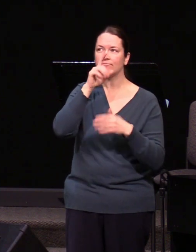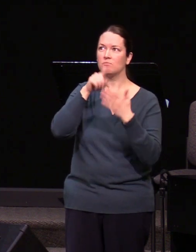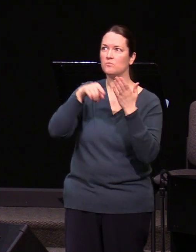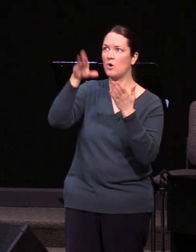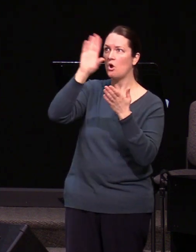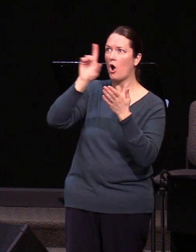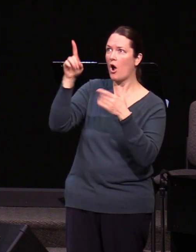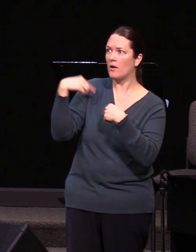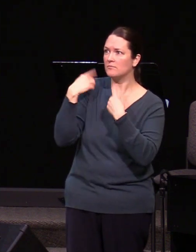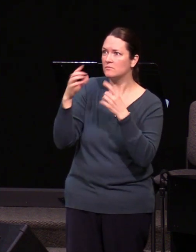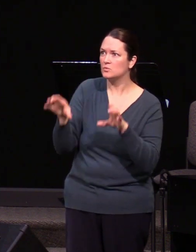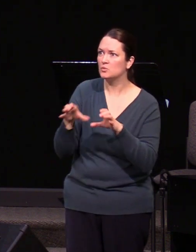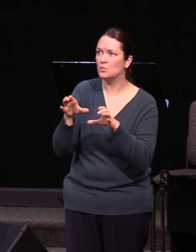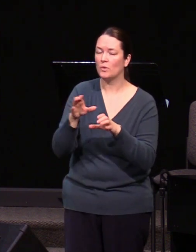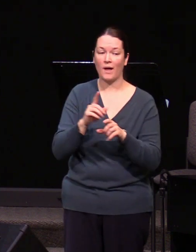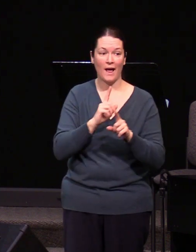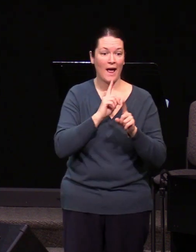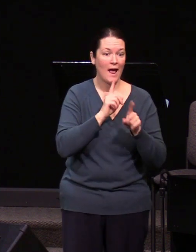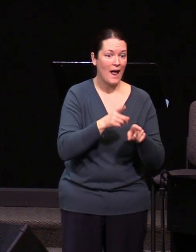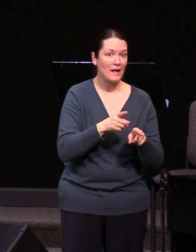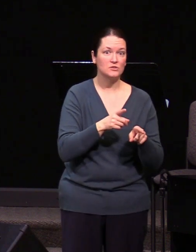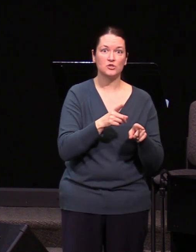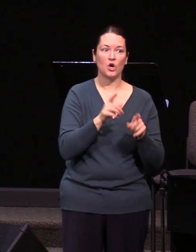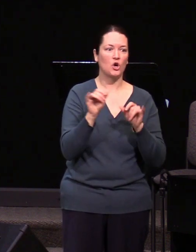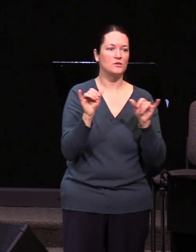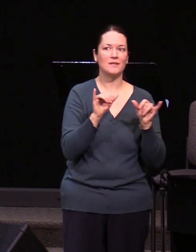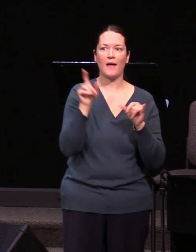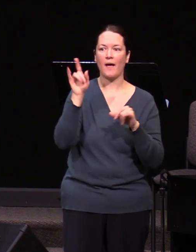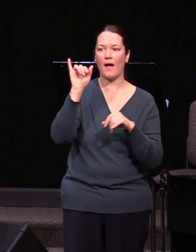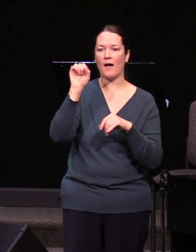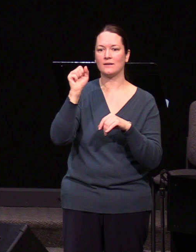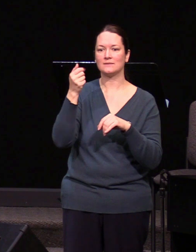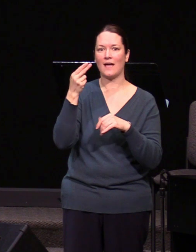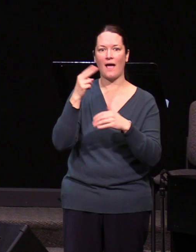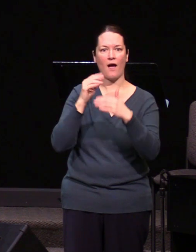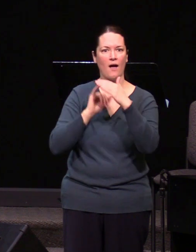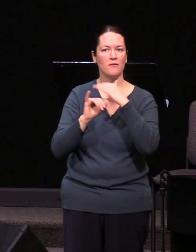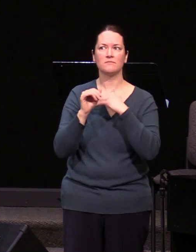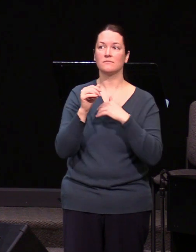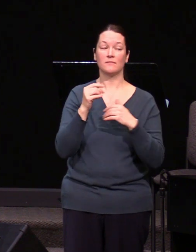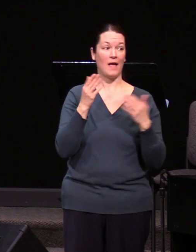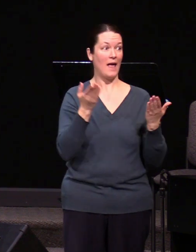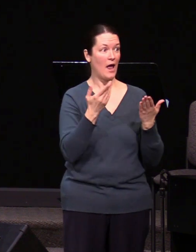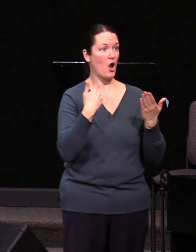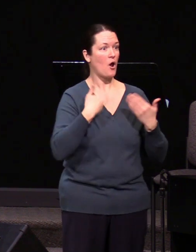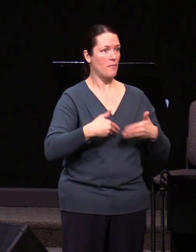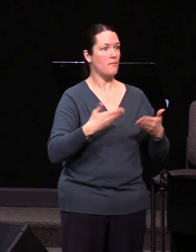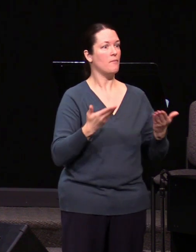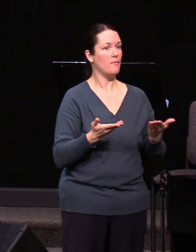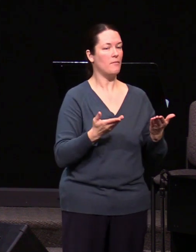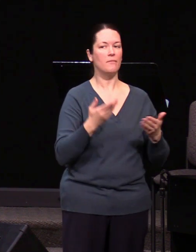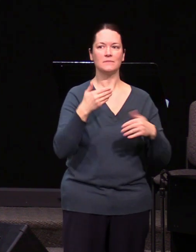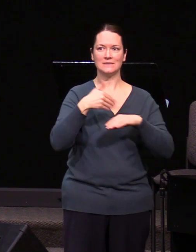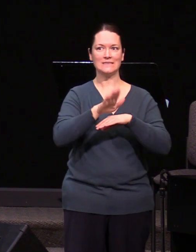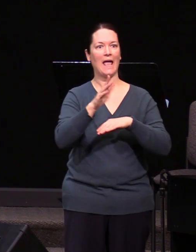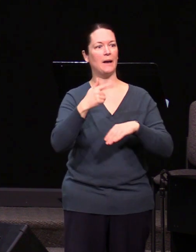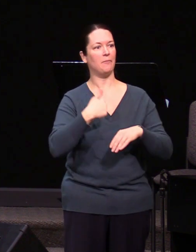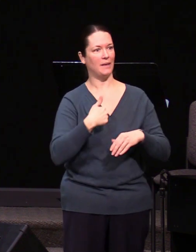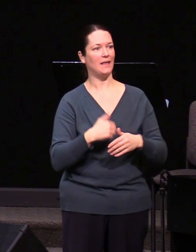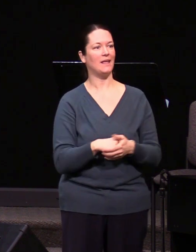doing and answer just like Isaiah. Here am I, send me.